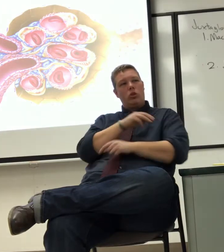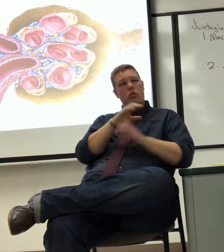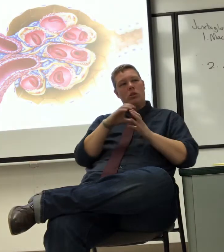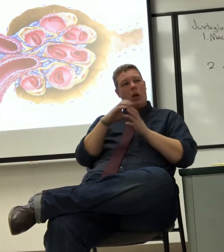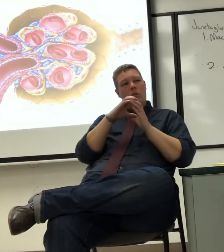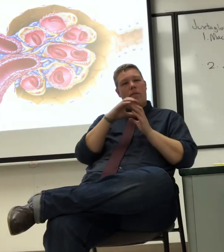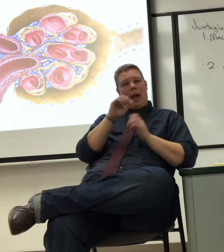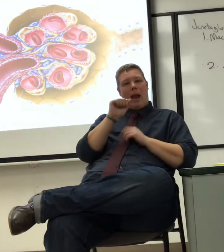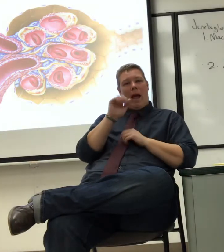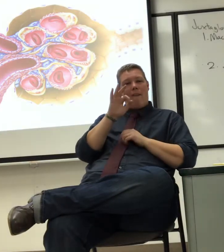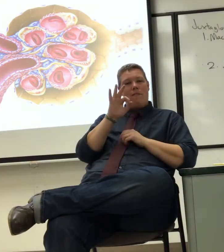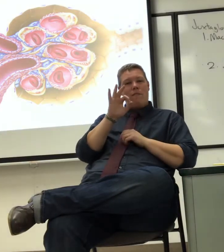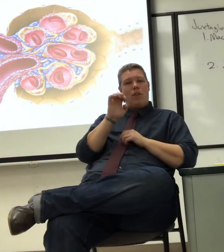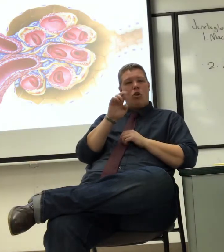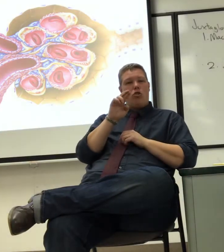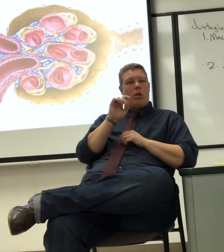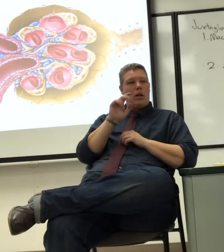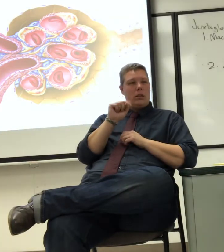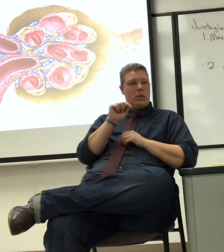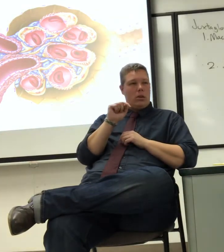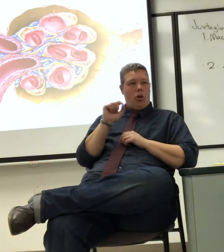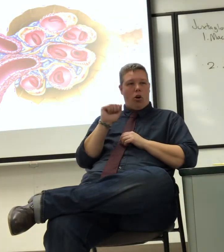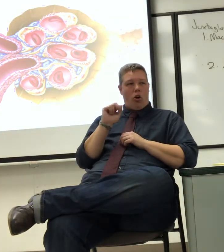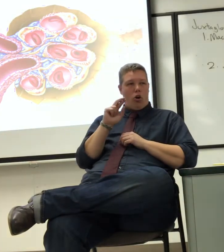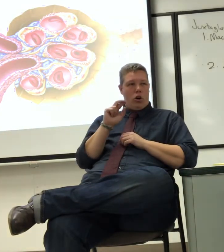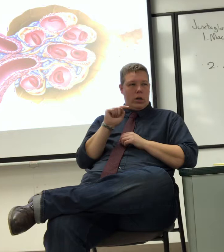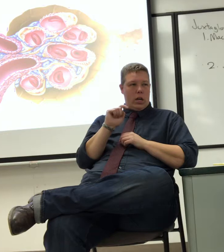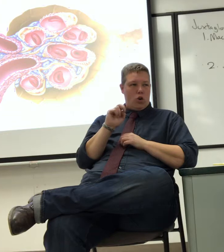what number 2 is pointing to.